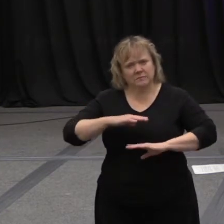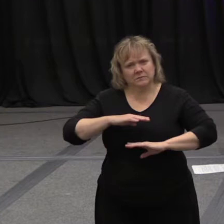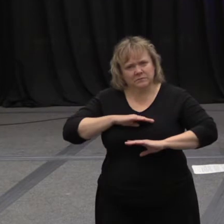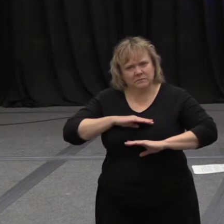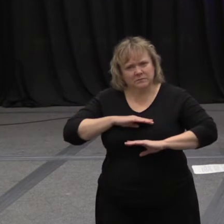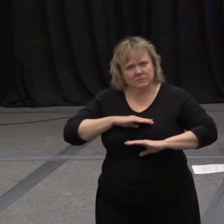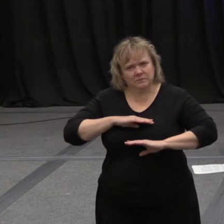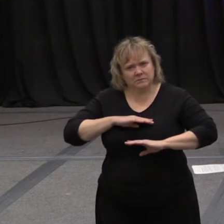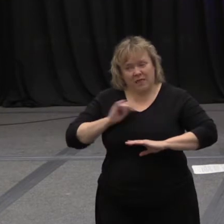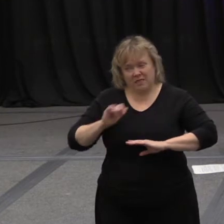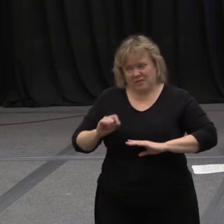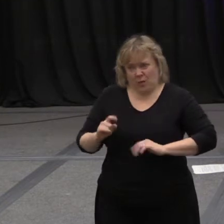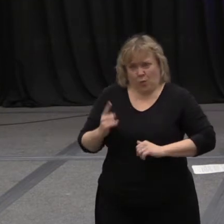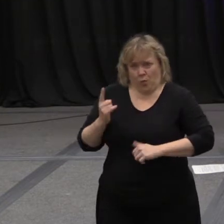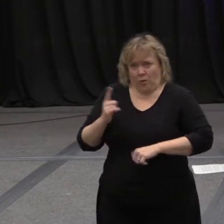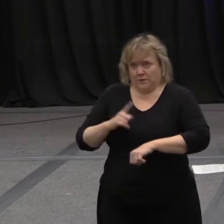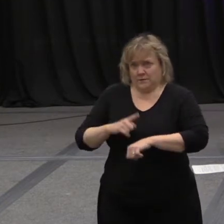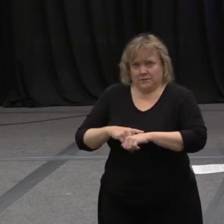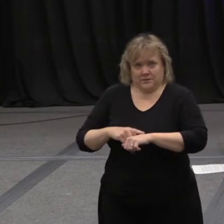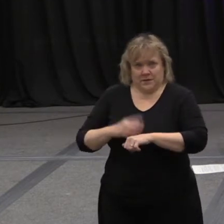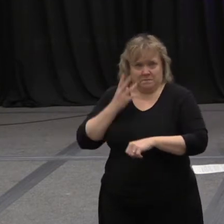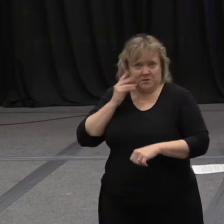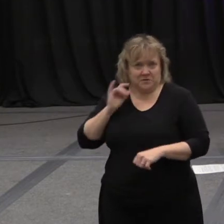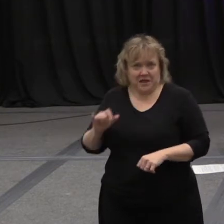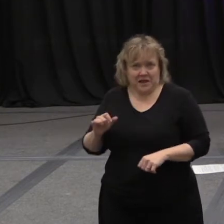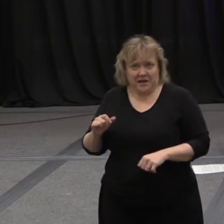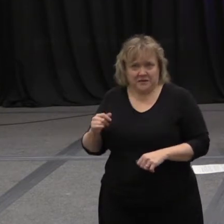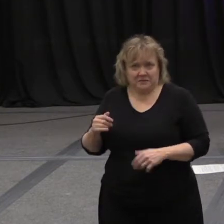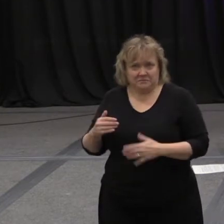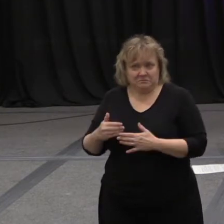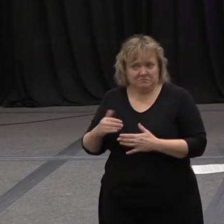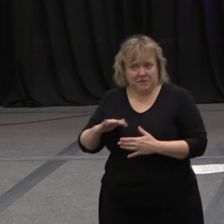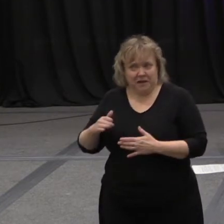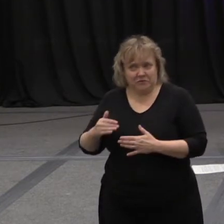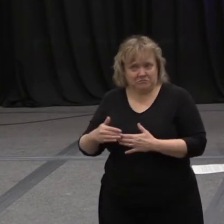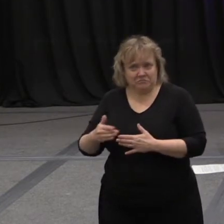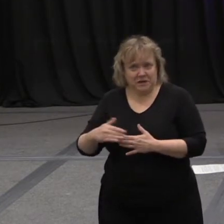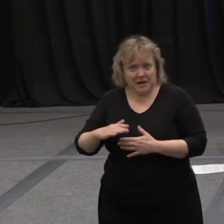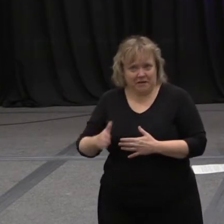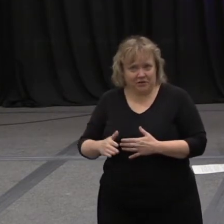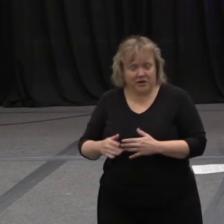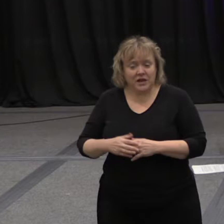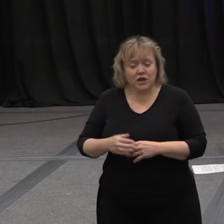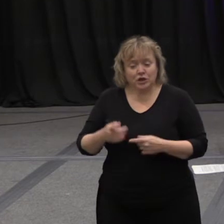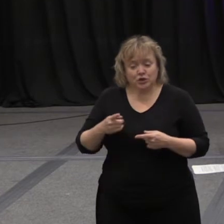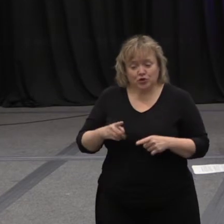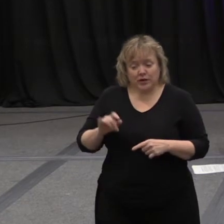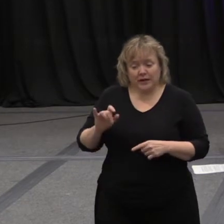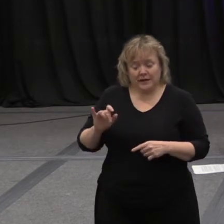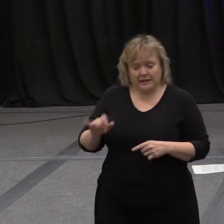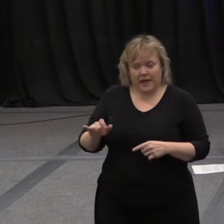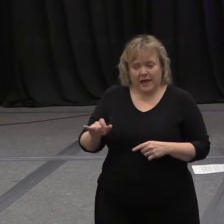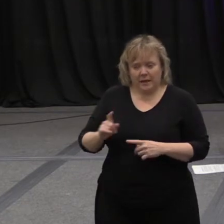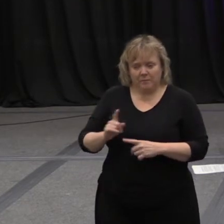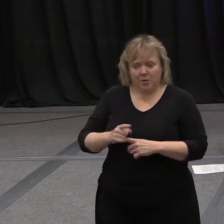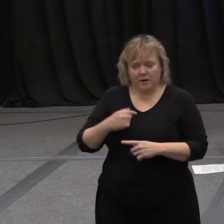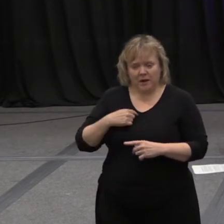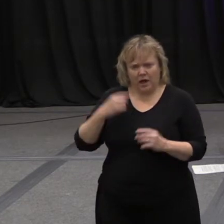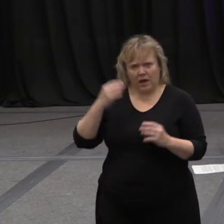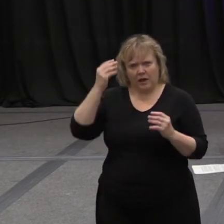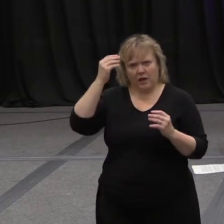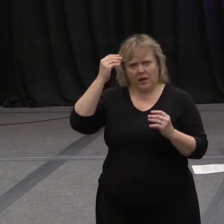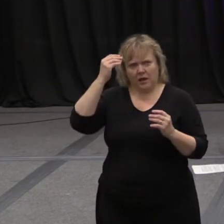since. And I thought in the middle of it, thanks to Zen, if I had the God